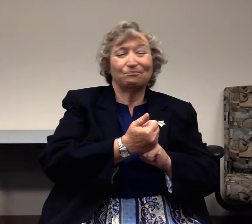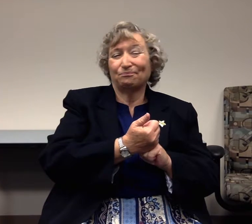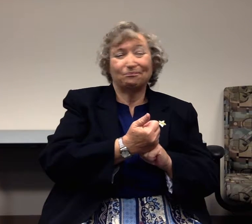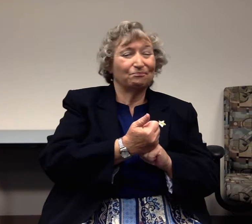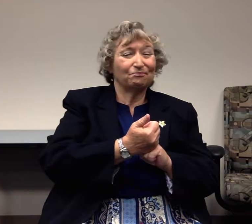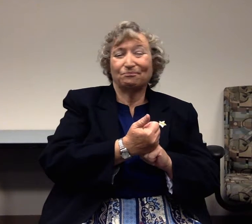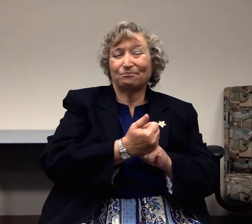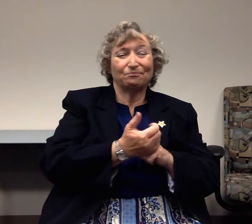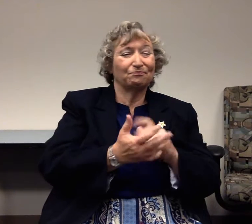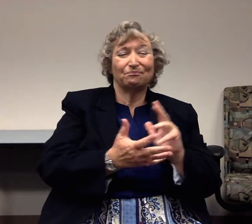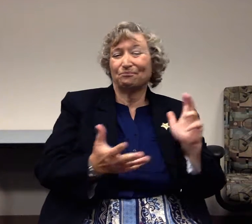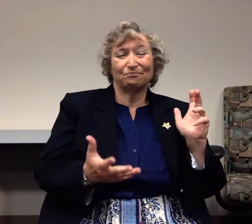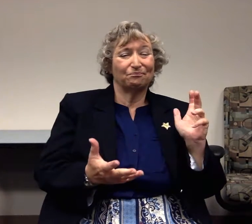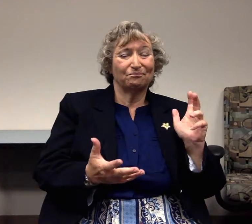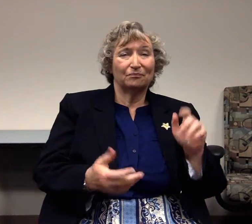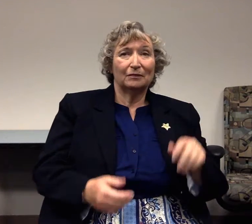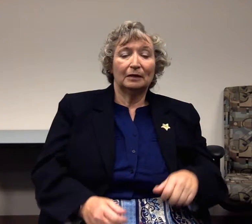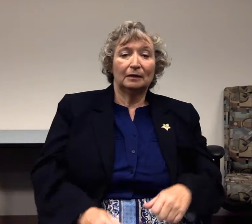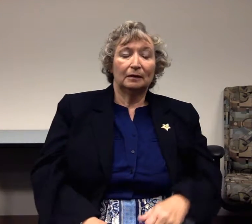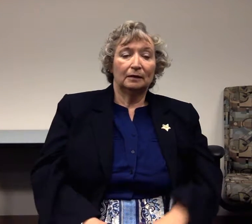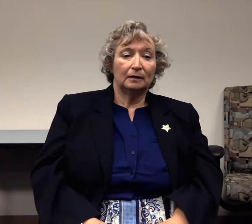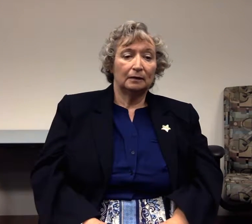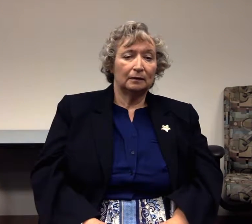a second. Right, they were poorly trained.